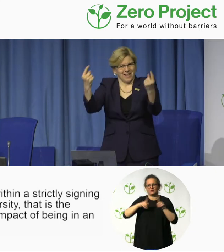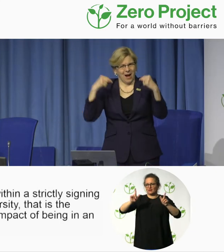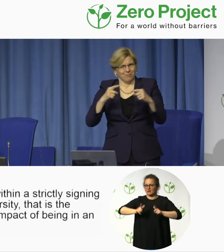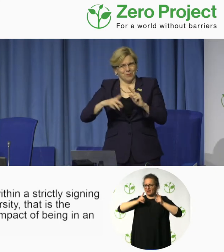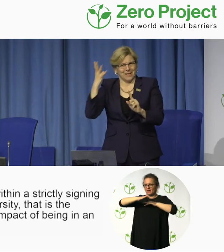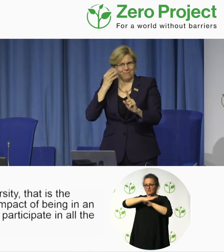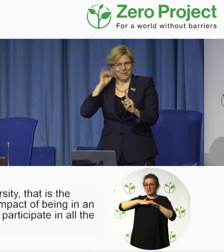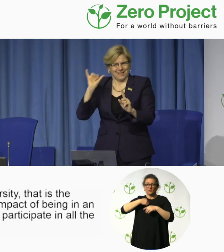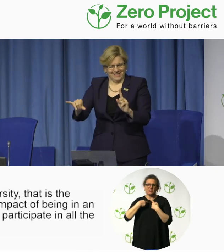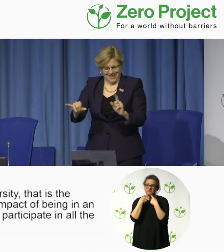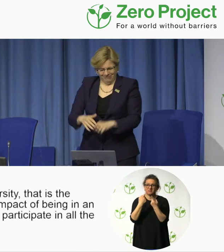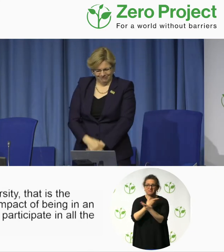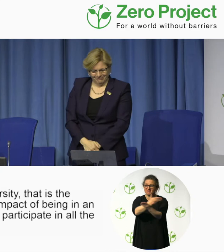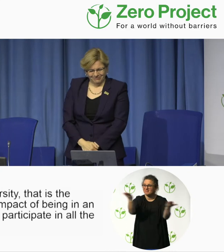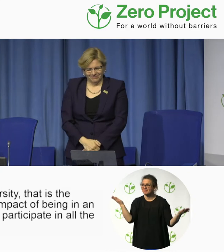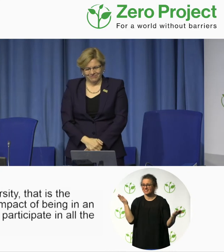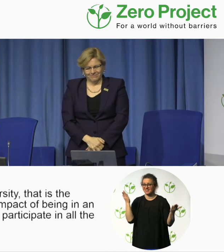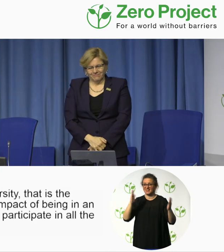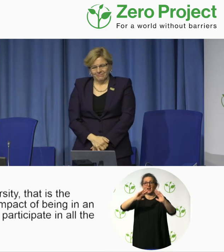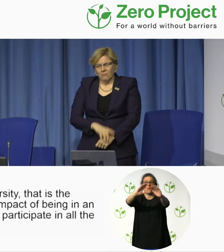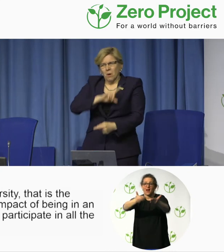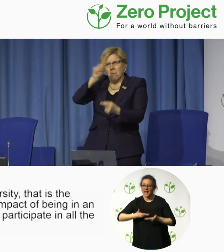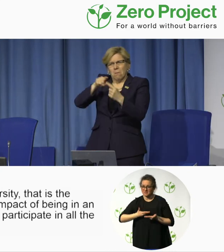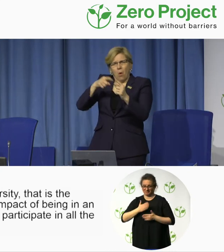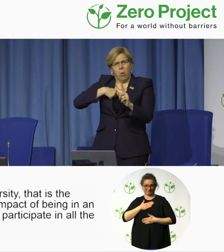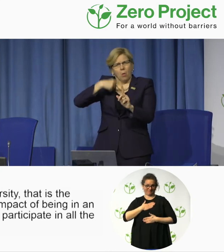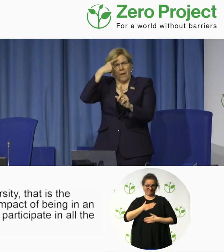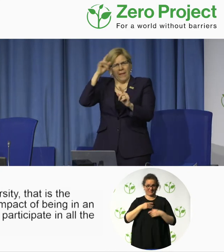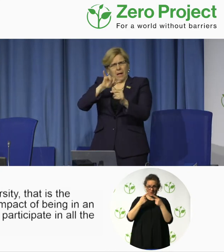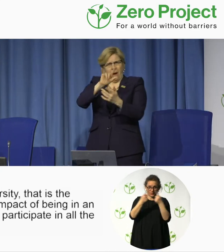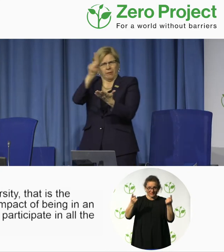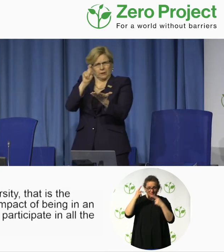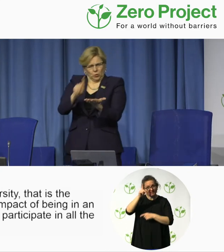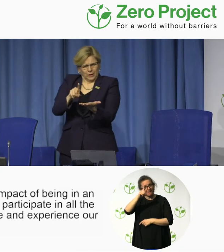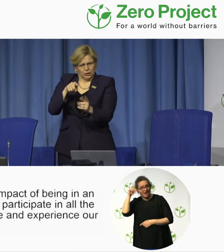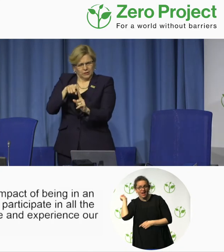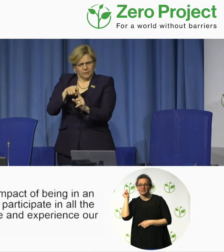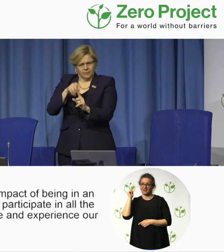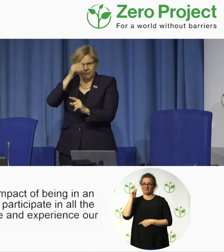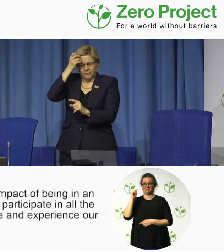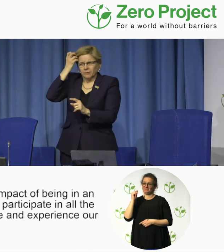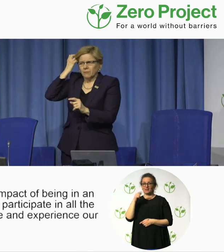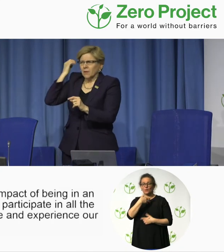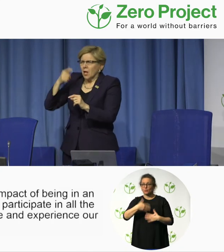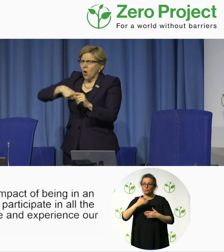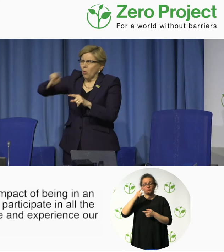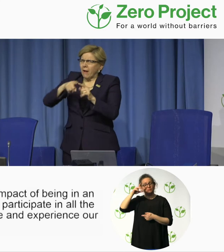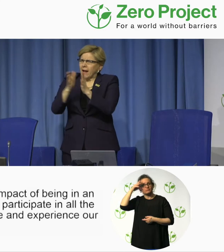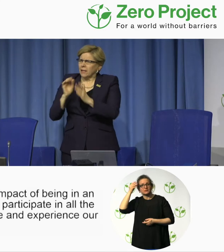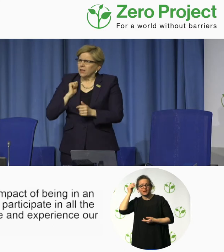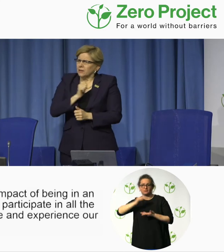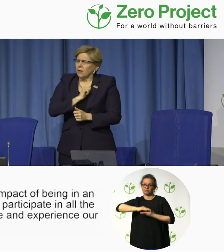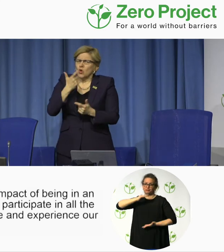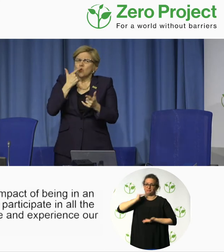various experiences there. So I invite you to come and experience our campus for yourselves. When we think about these